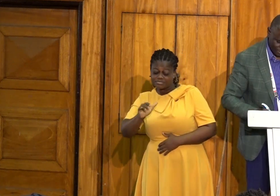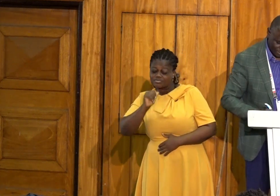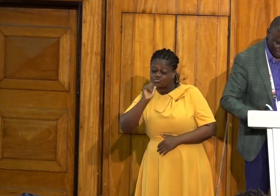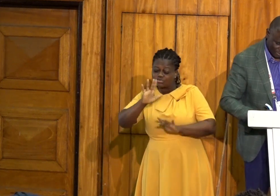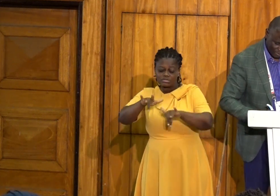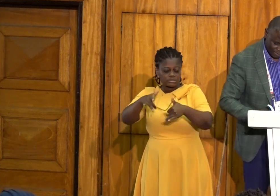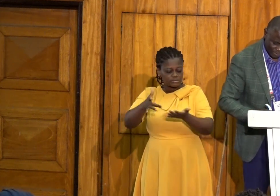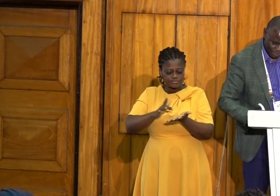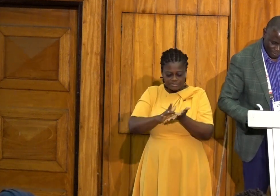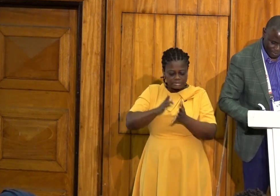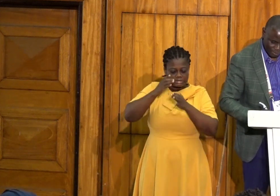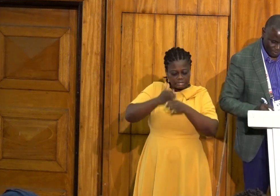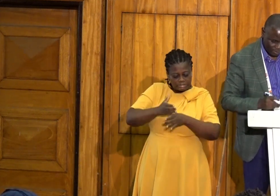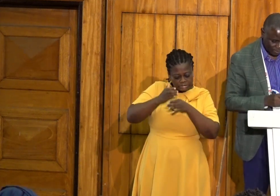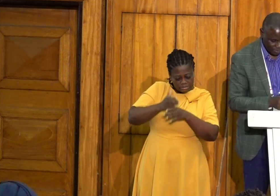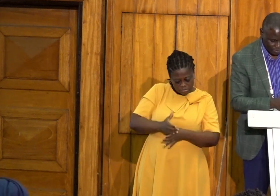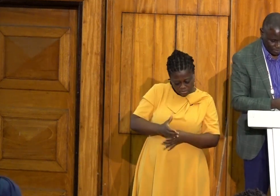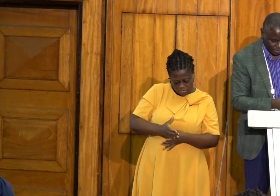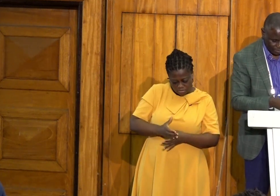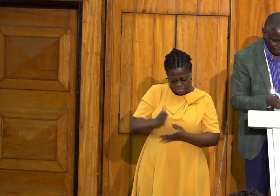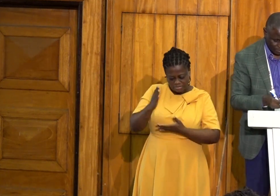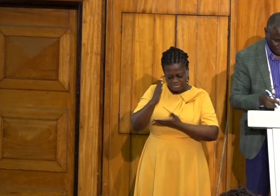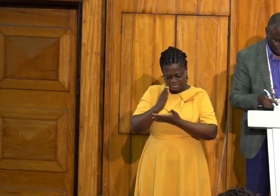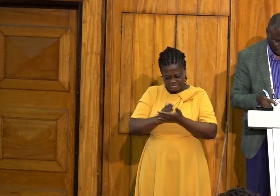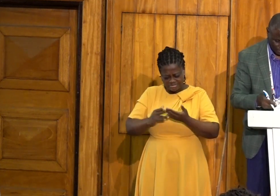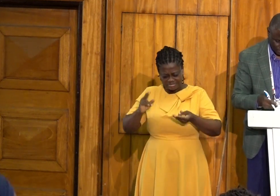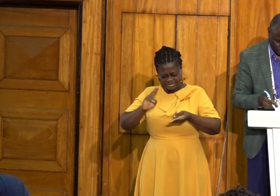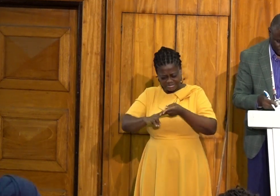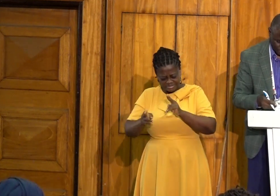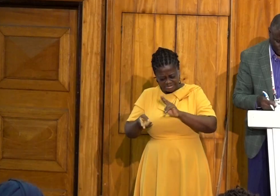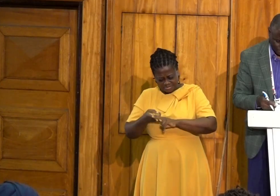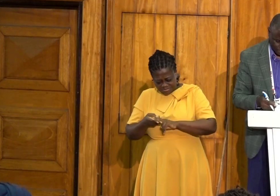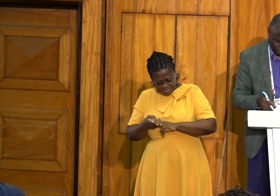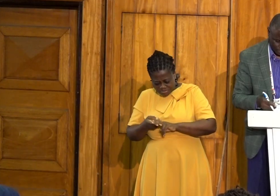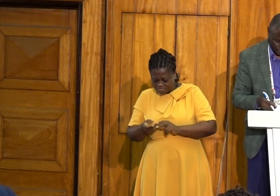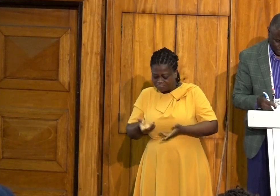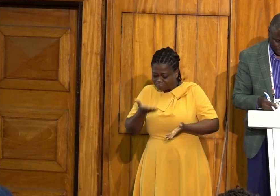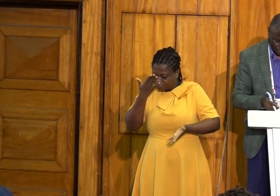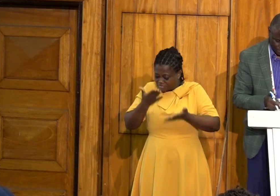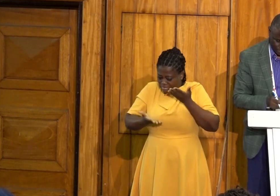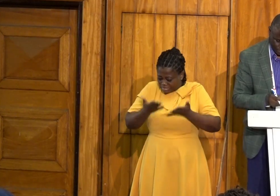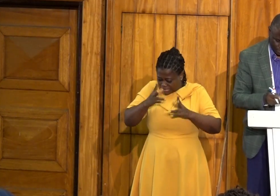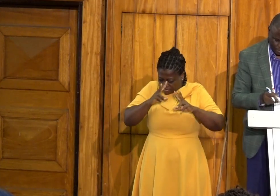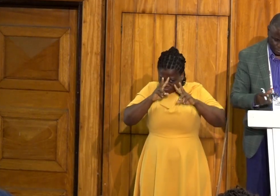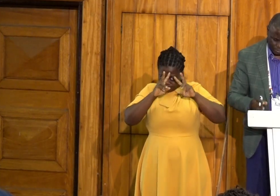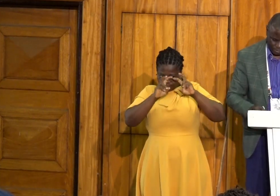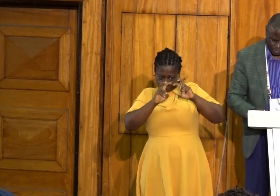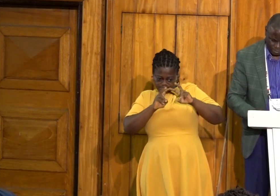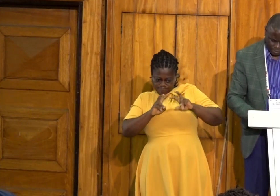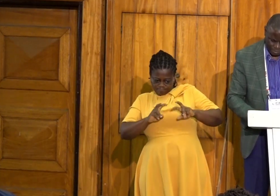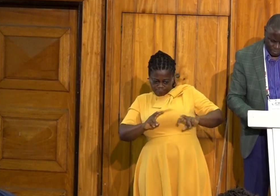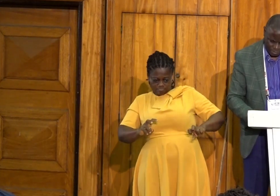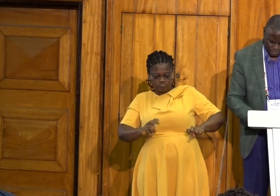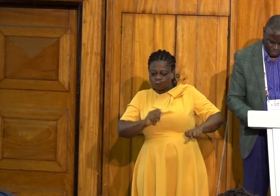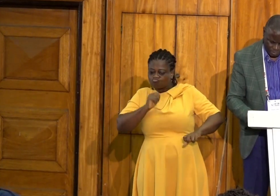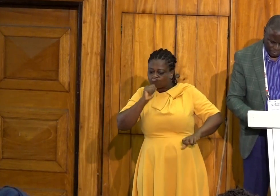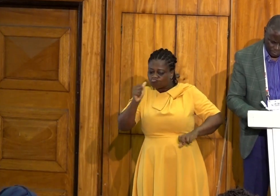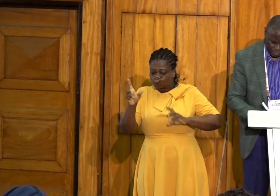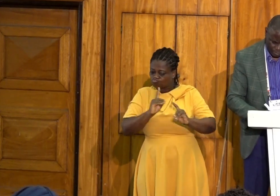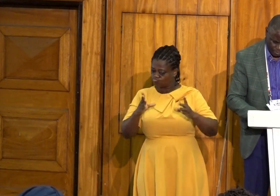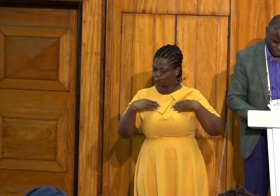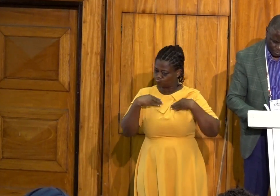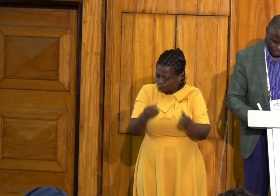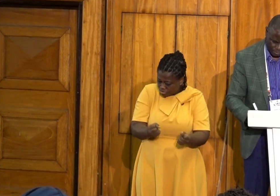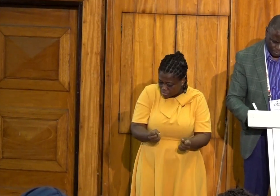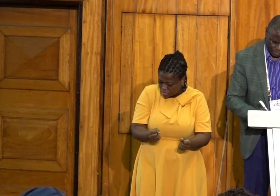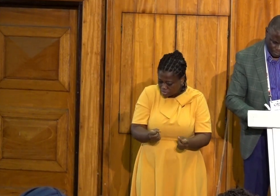a number of them were because they were misdiagnosed, according to the slides. How did